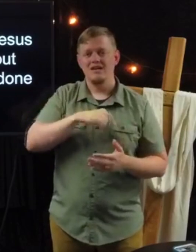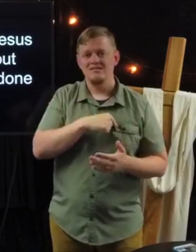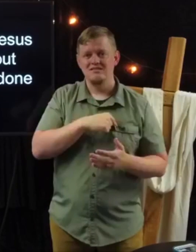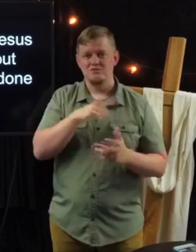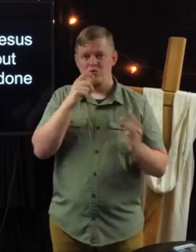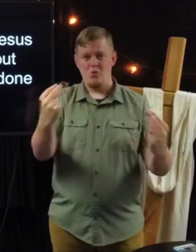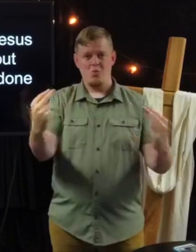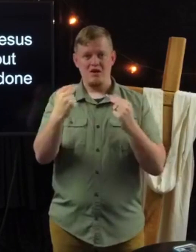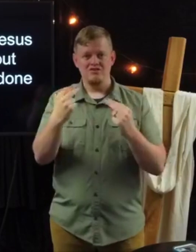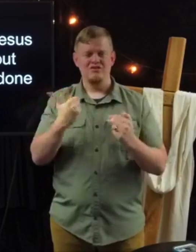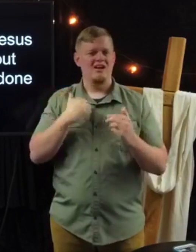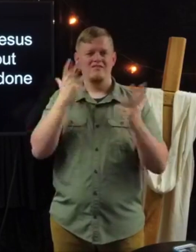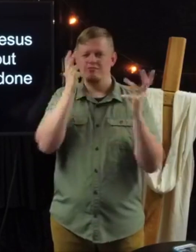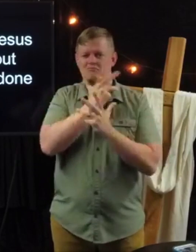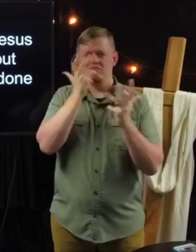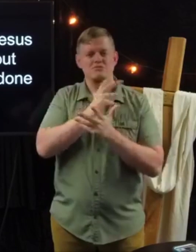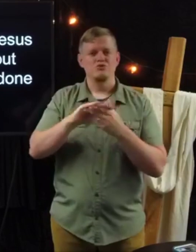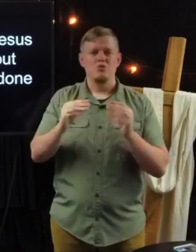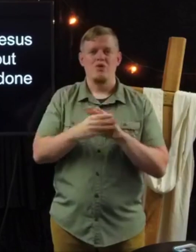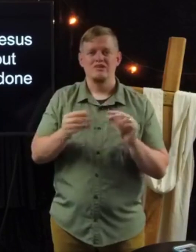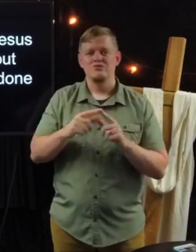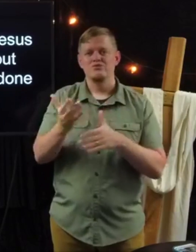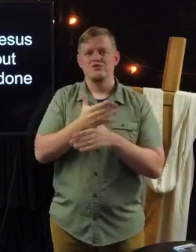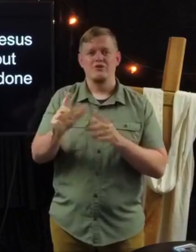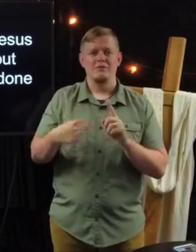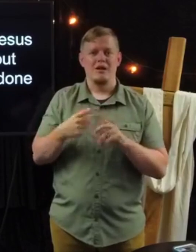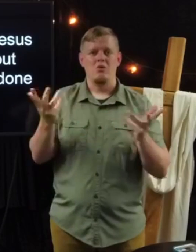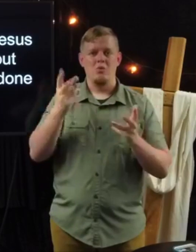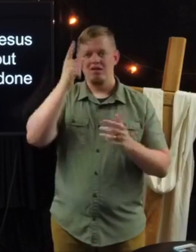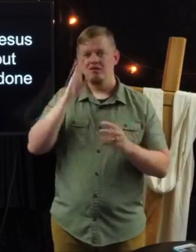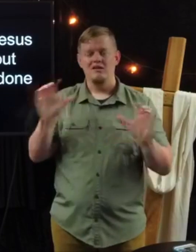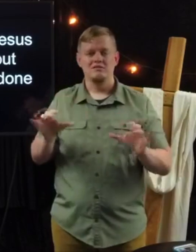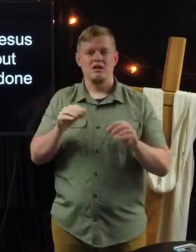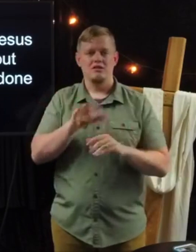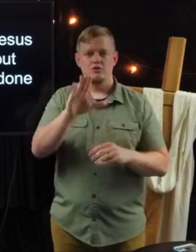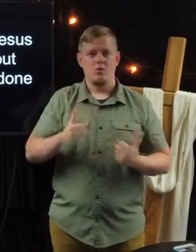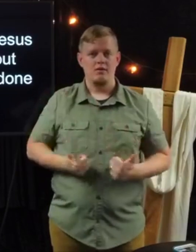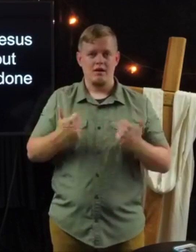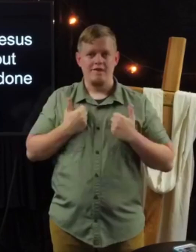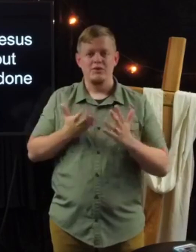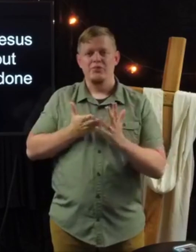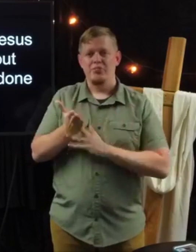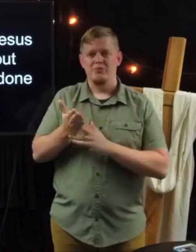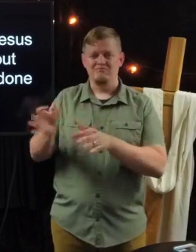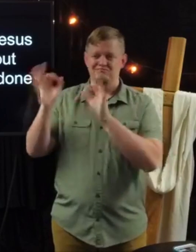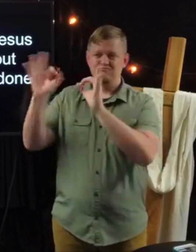all of us who are watching have a wonderful story to share about what God has done in your life,